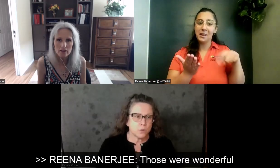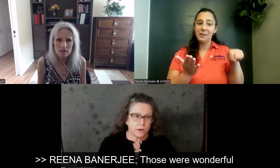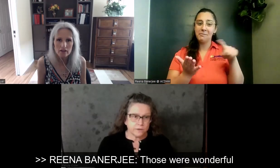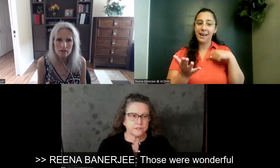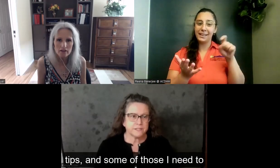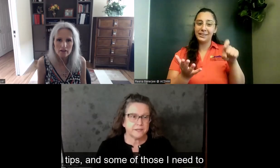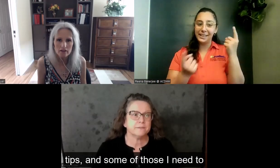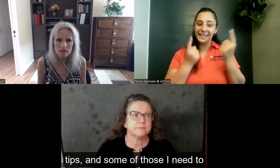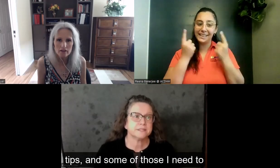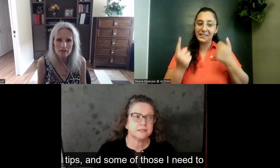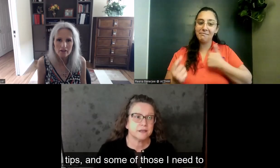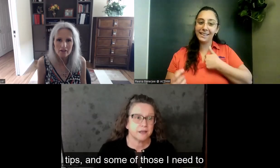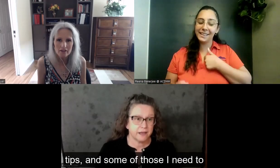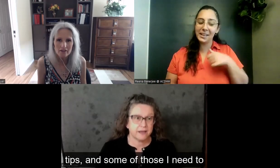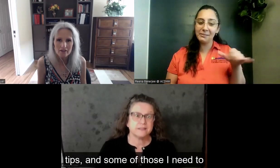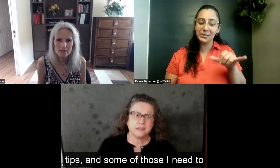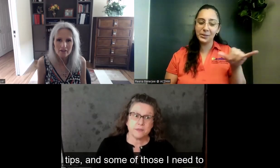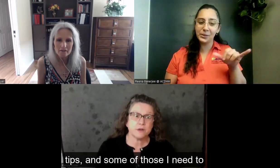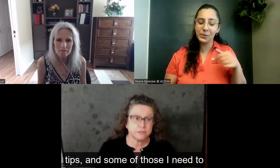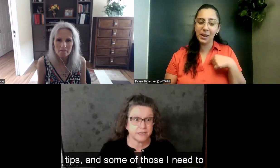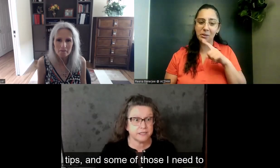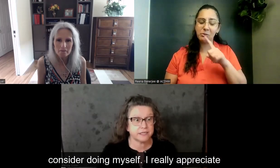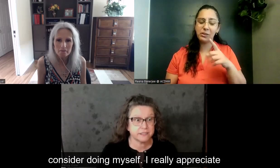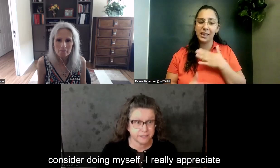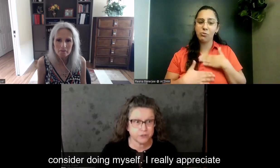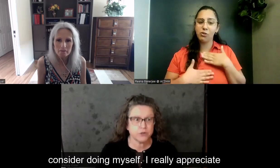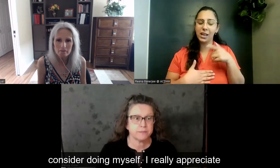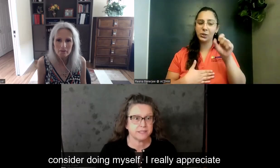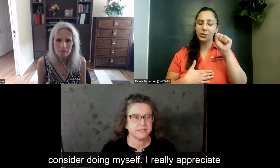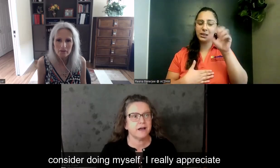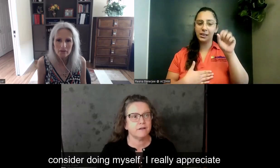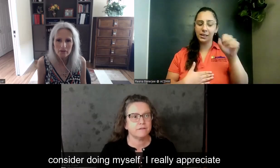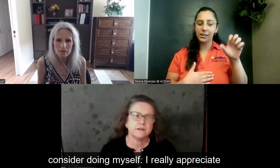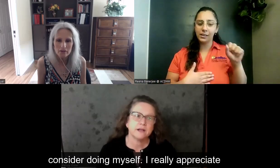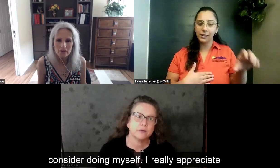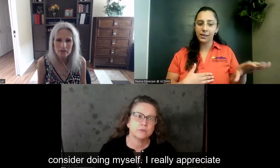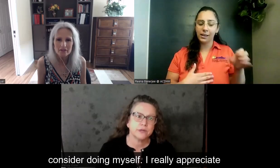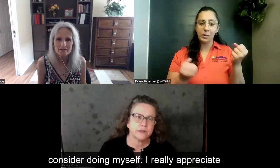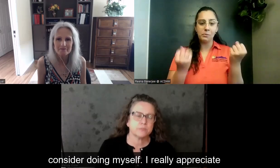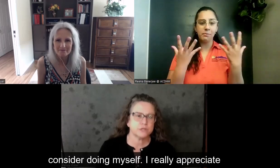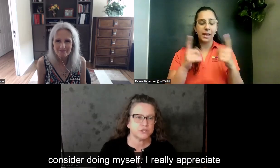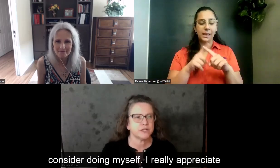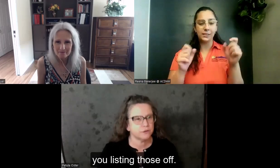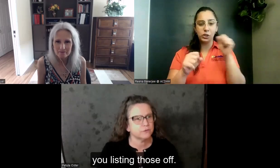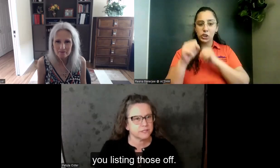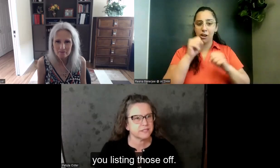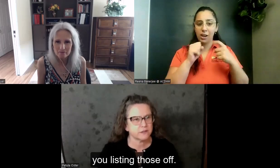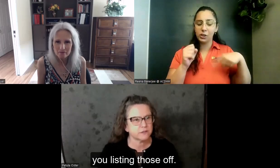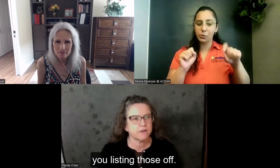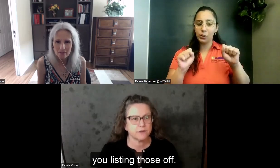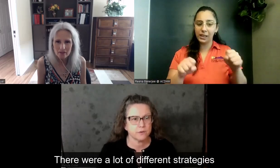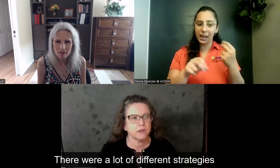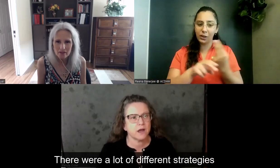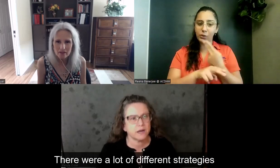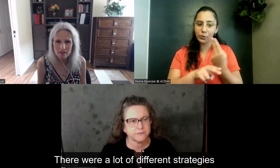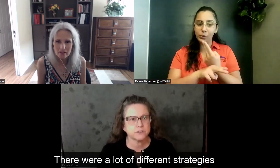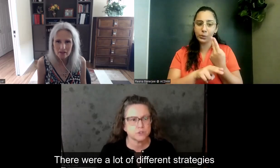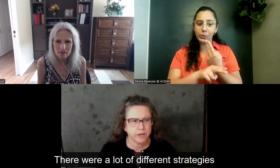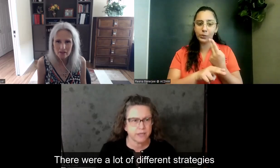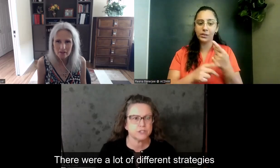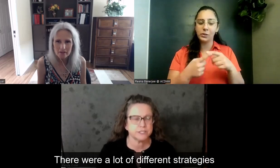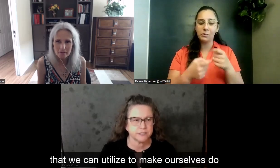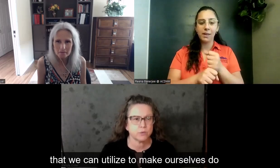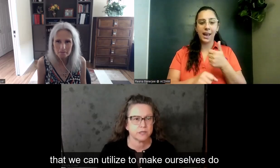Those were wonderful tips, and some of those I need to consider doing myself. I really appreciate you listing those off. There were a lot of